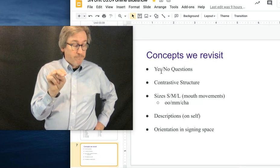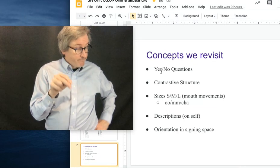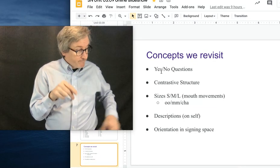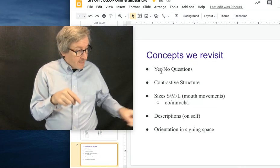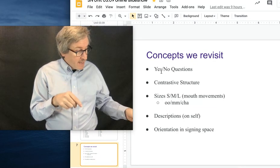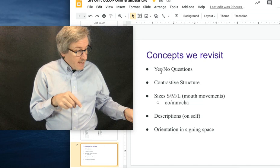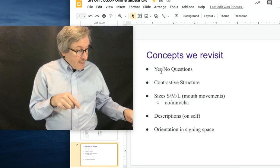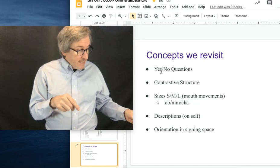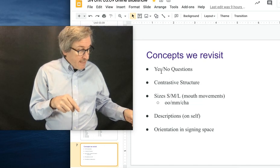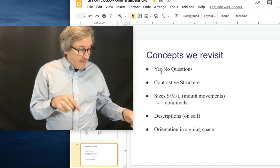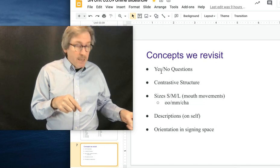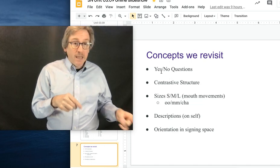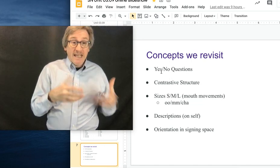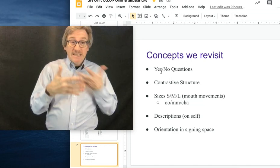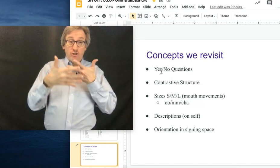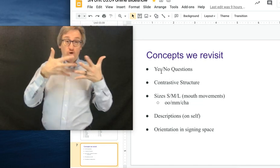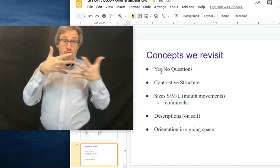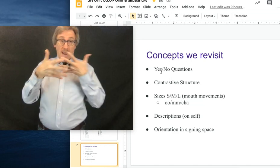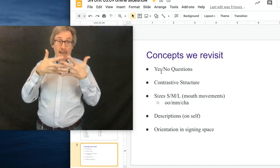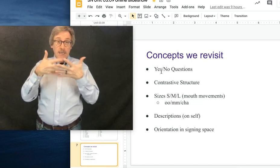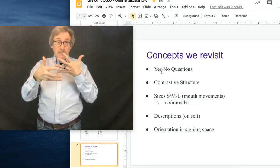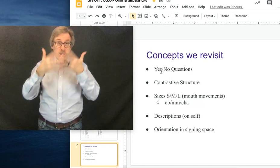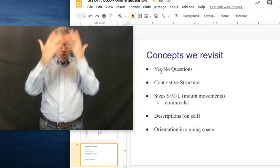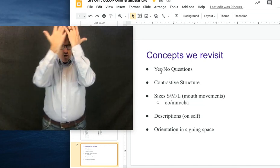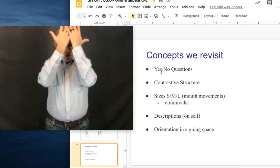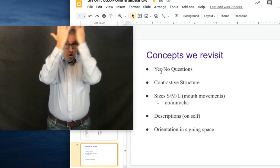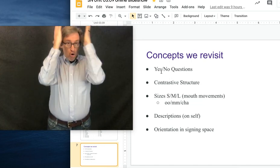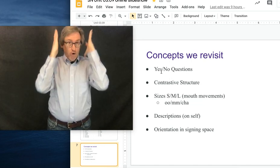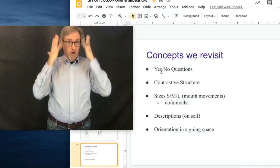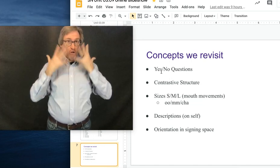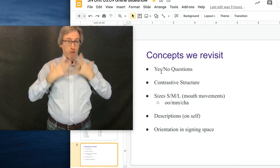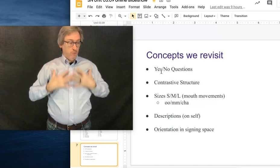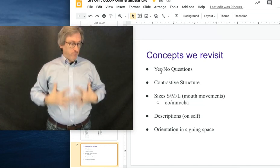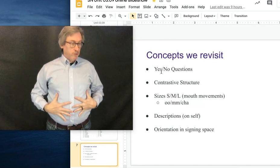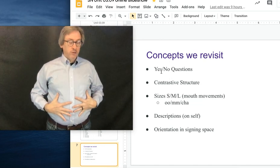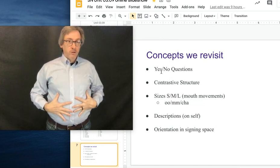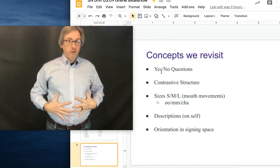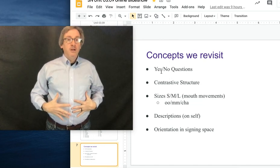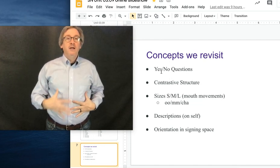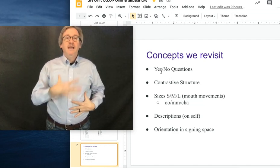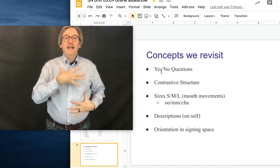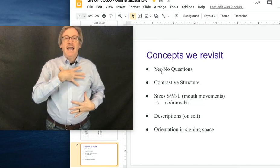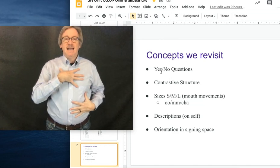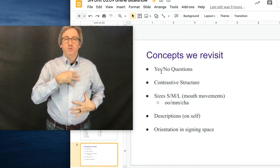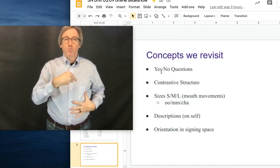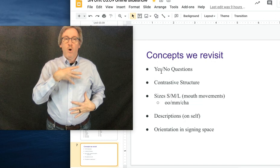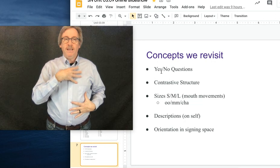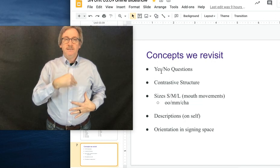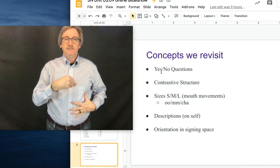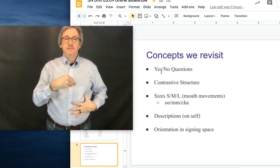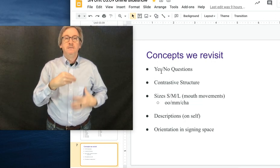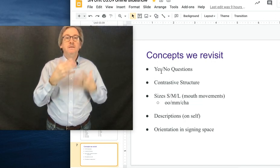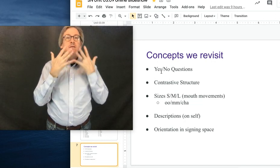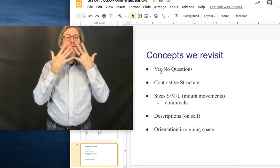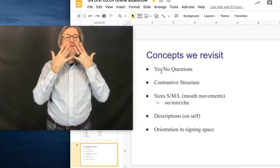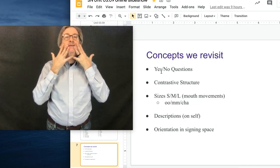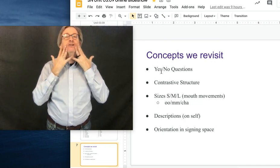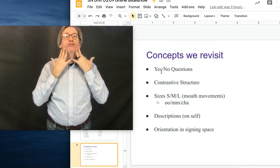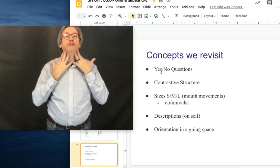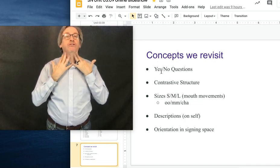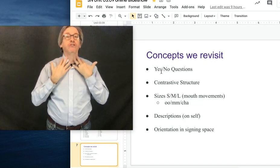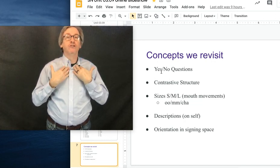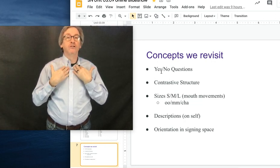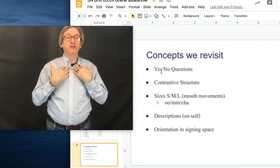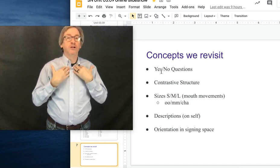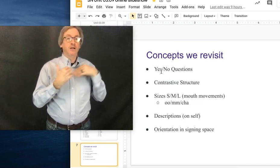Grayson. He is gray all over, has white